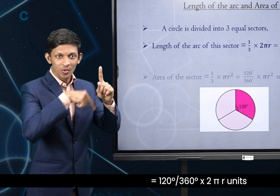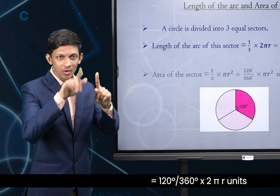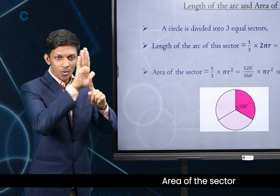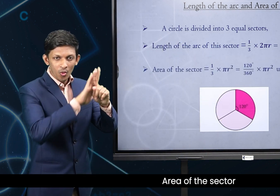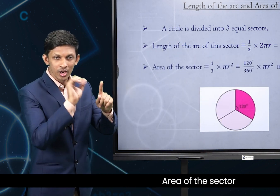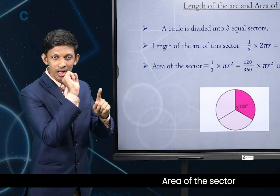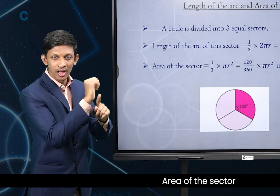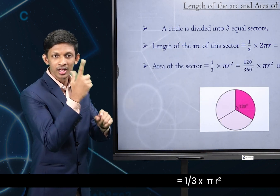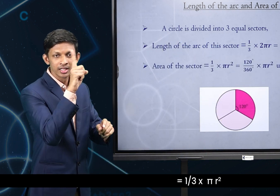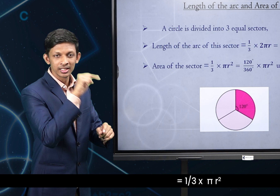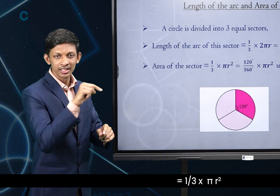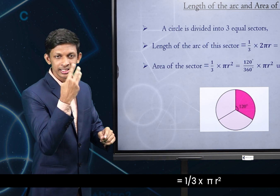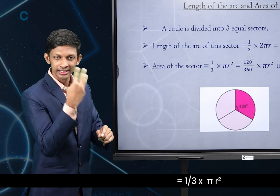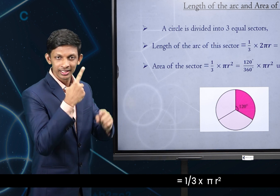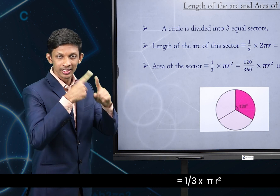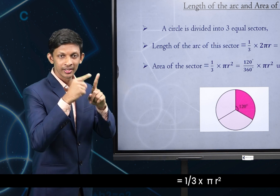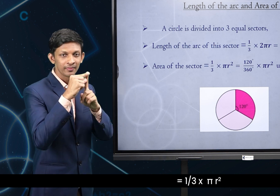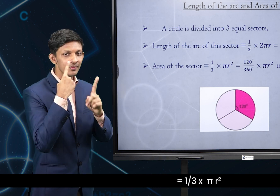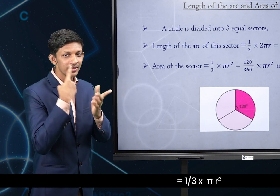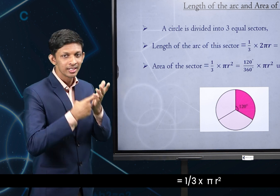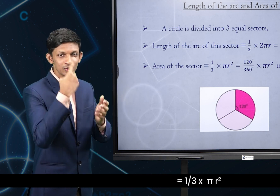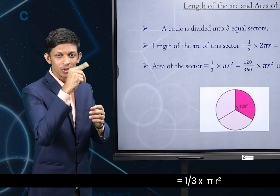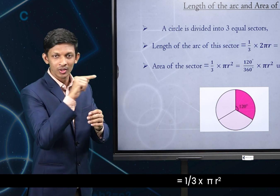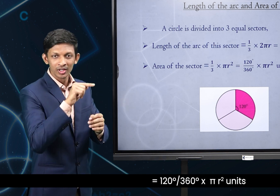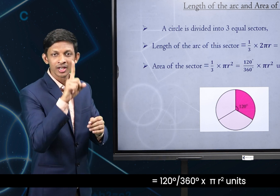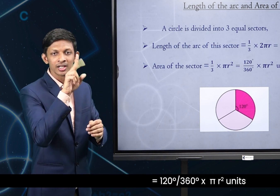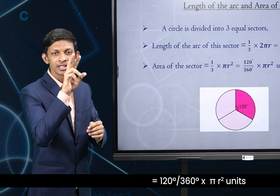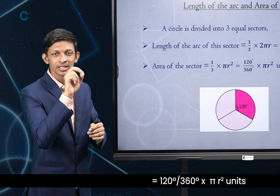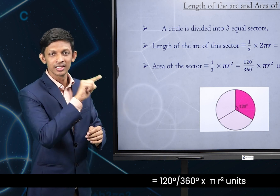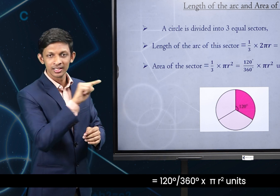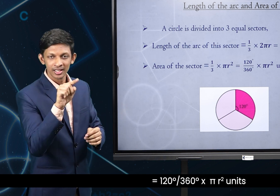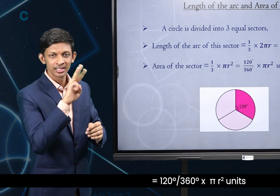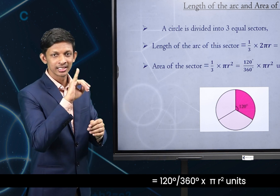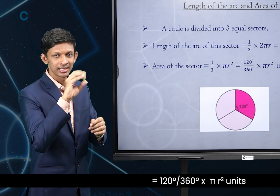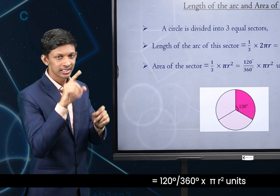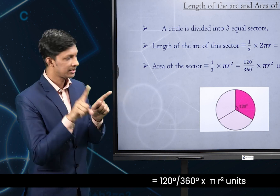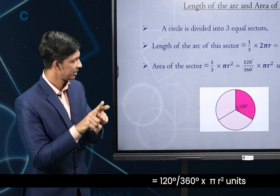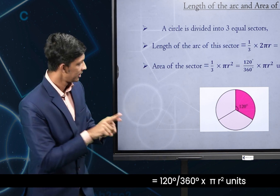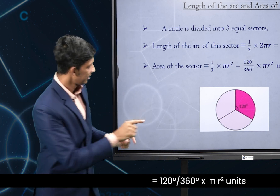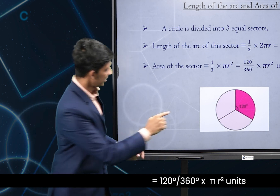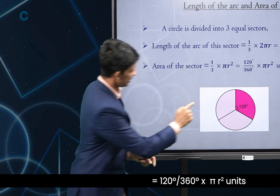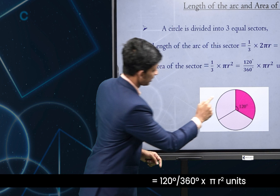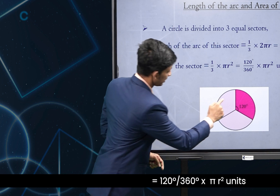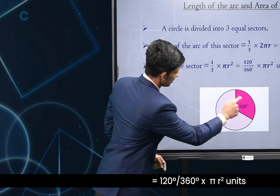Area of the sector is equal to 1 by 3 into pi r square, which is equal to 120 by 360 into pi r square